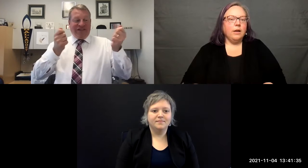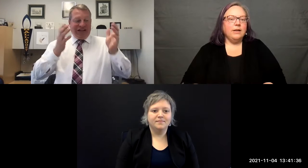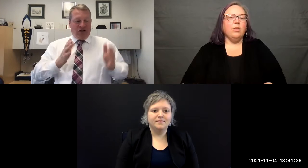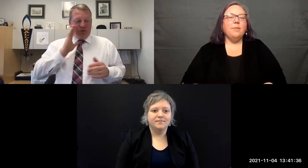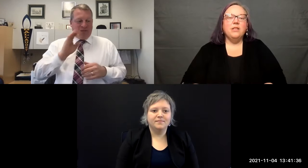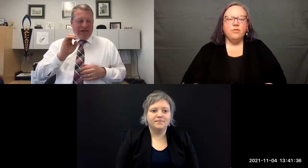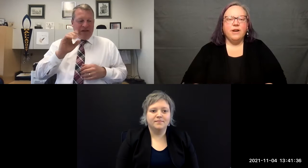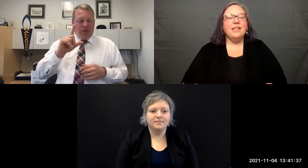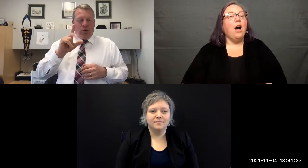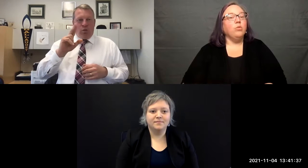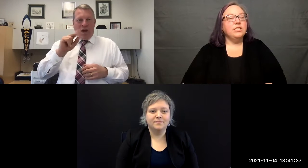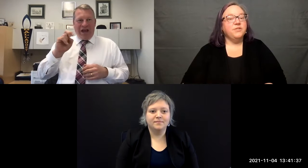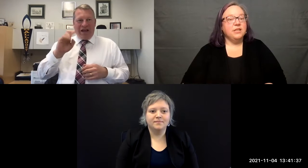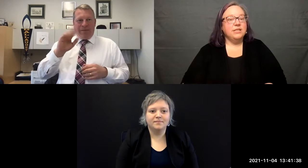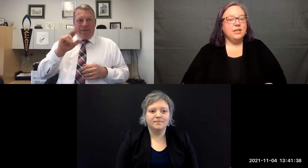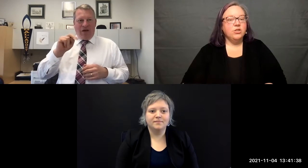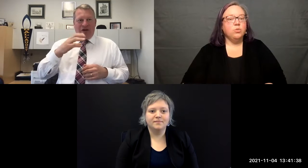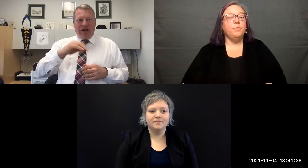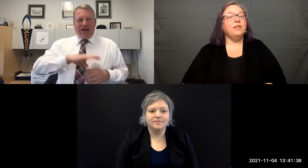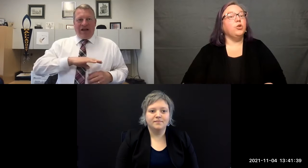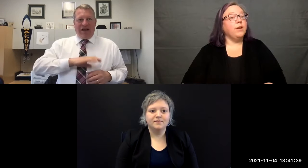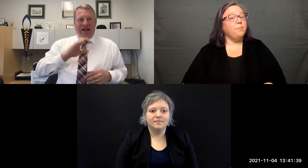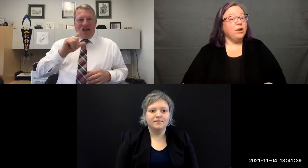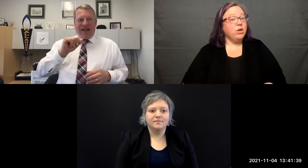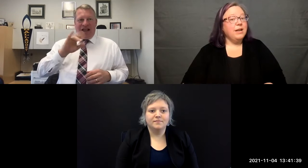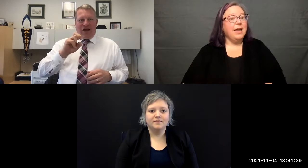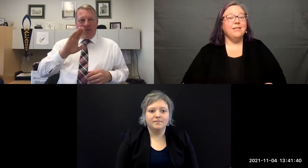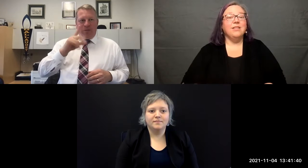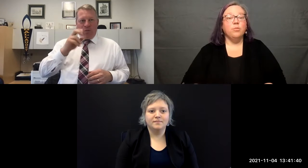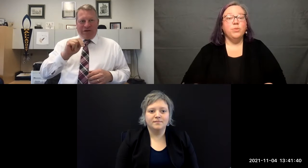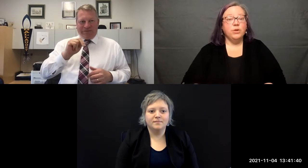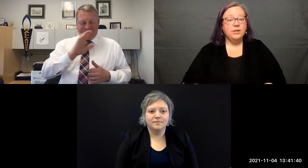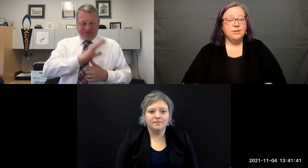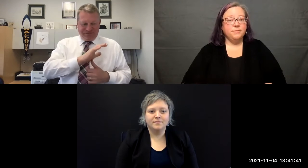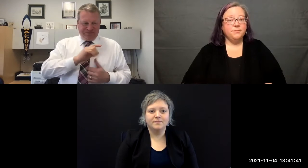Now, let me clarify, the outreach facilitators will be Luann Barron and Claire Bugan.